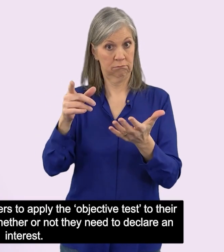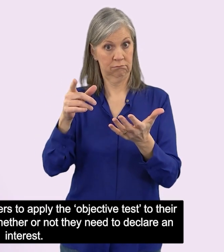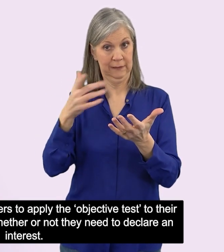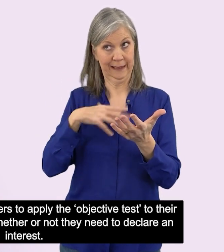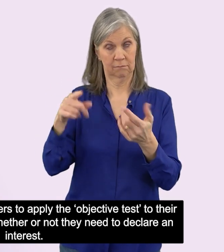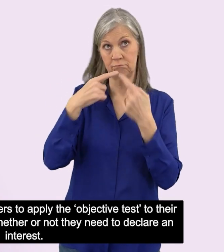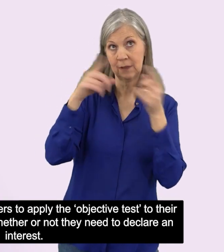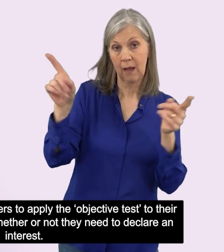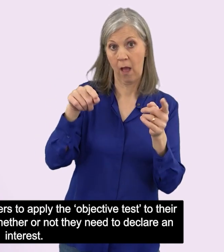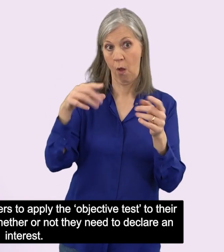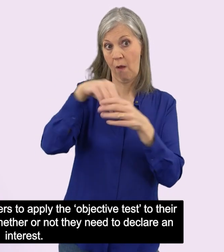not they need to declare an interest.